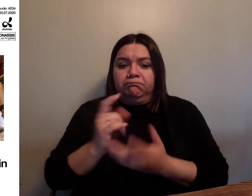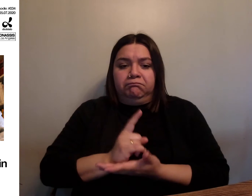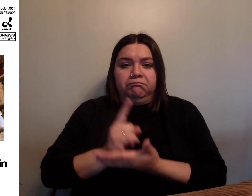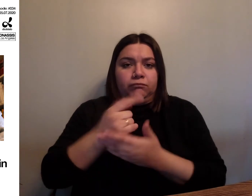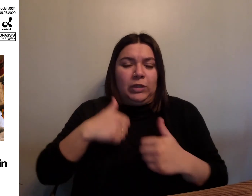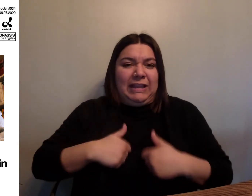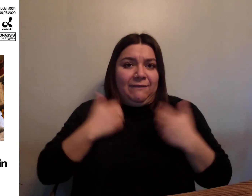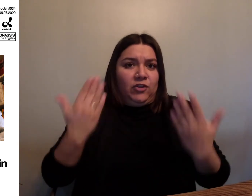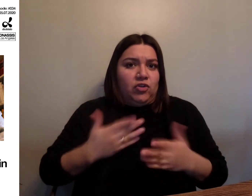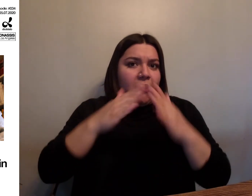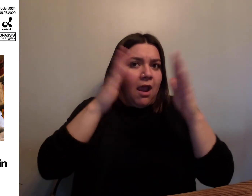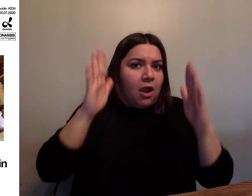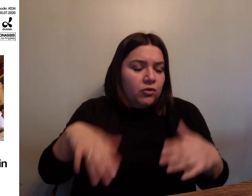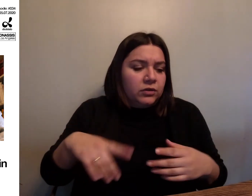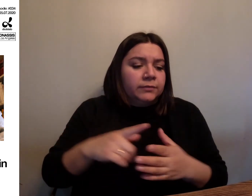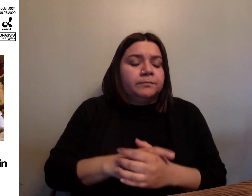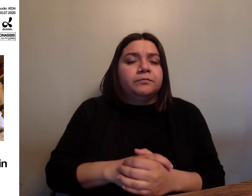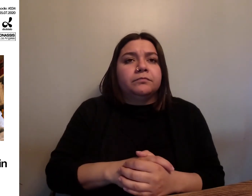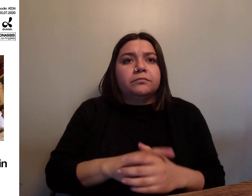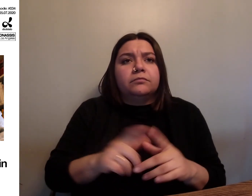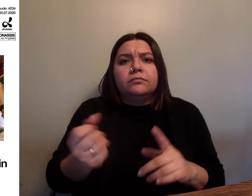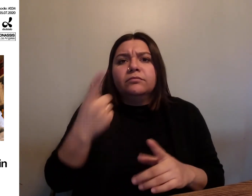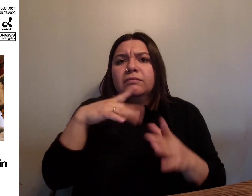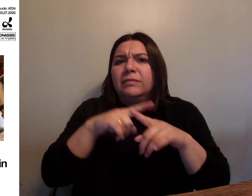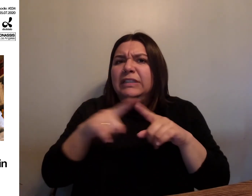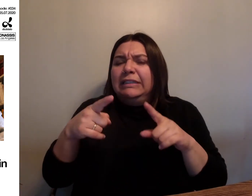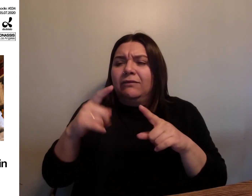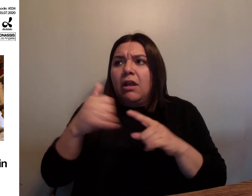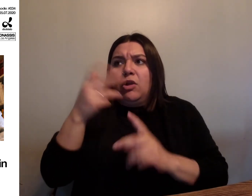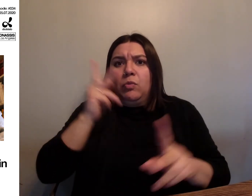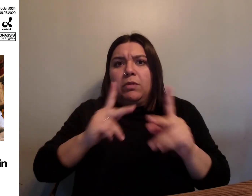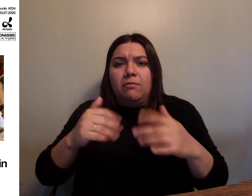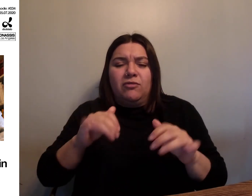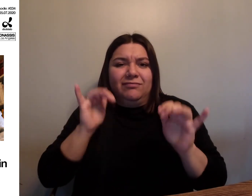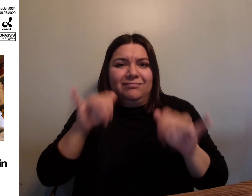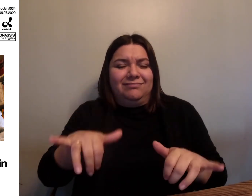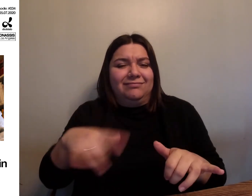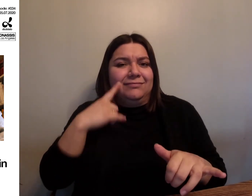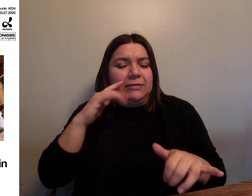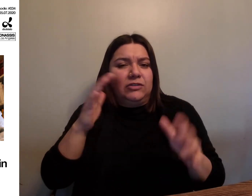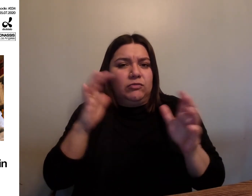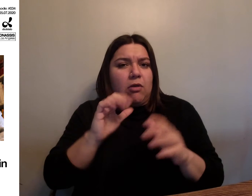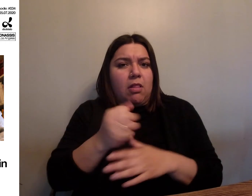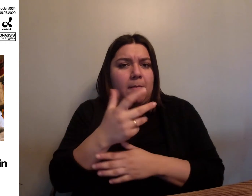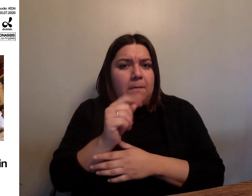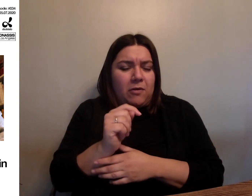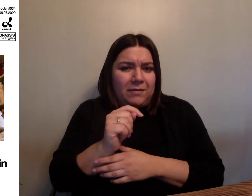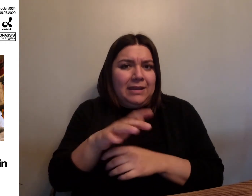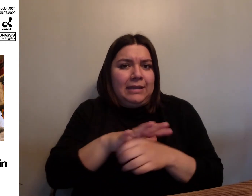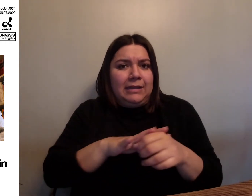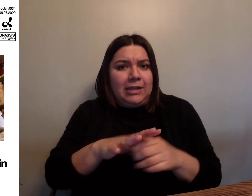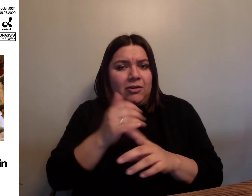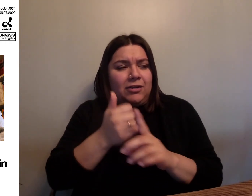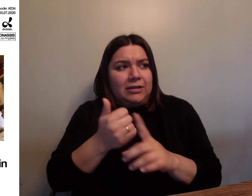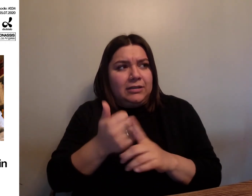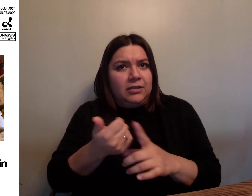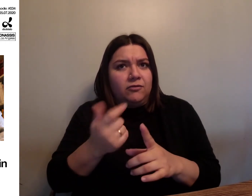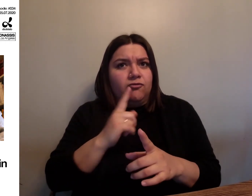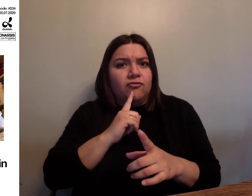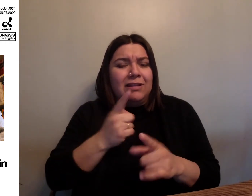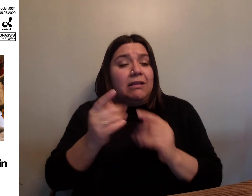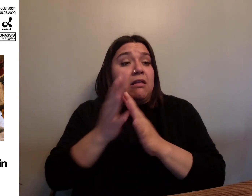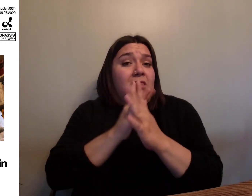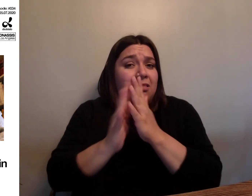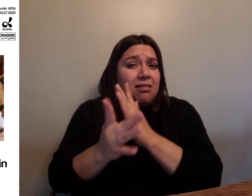house. But it's different in a small apartment, in an area where it's